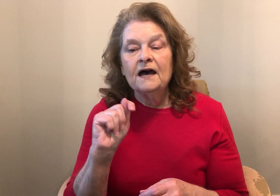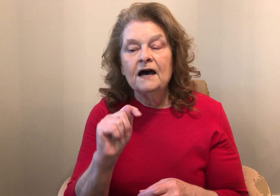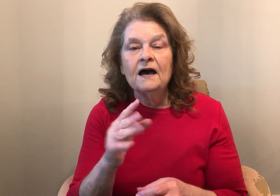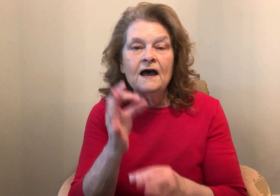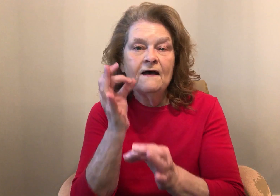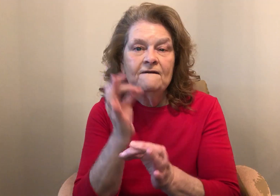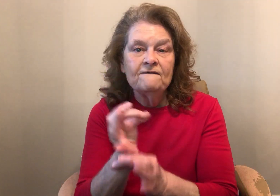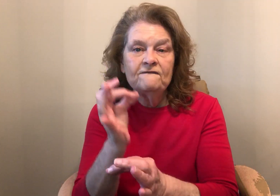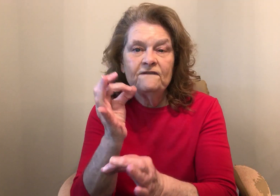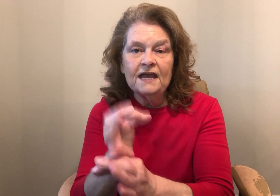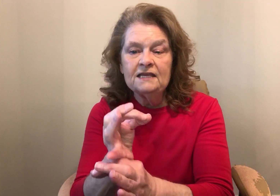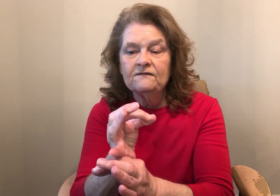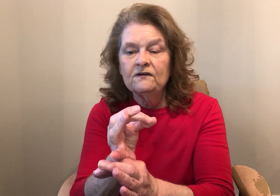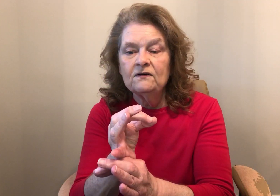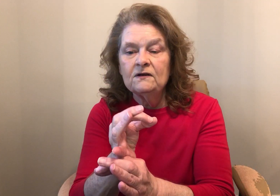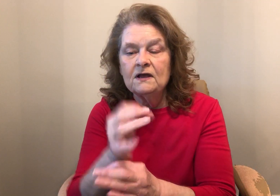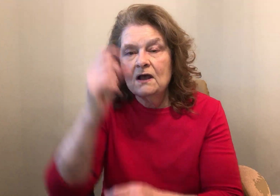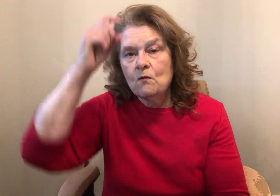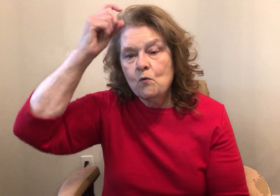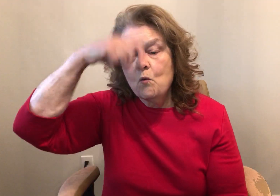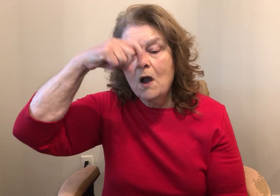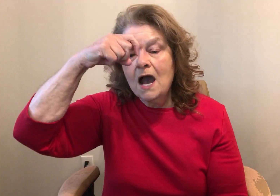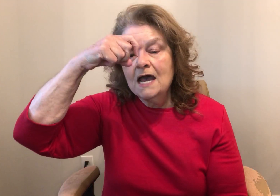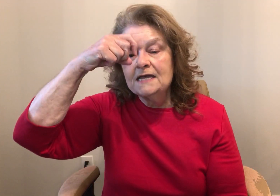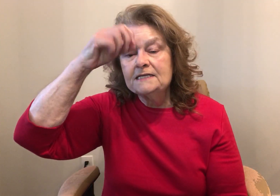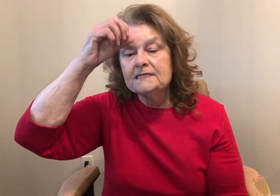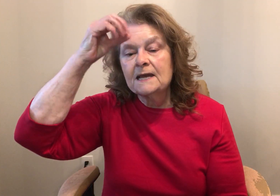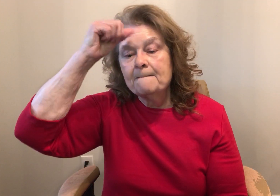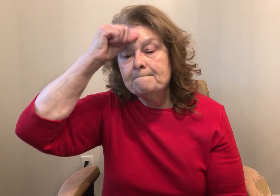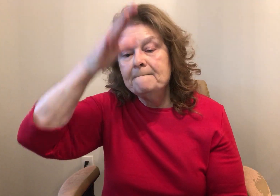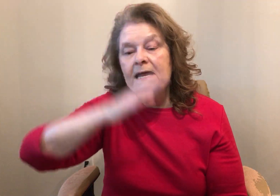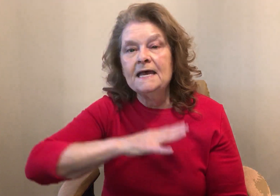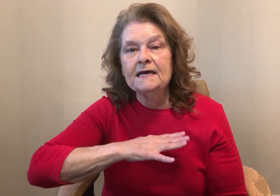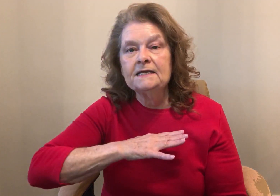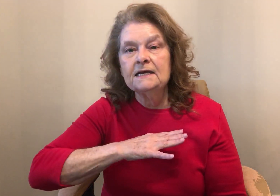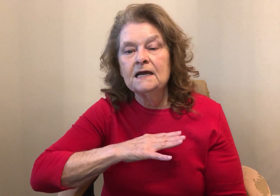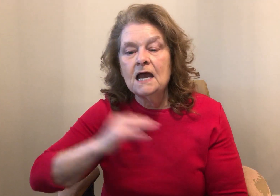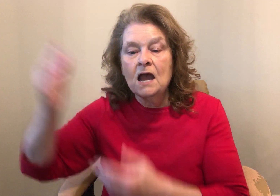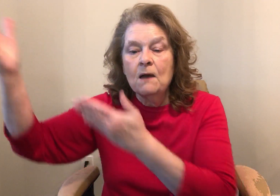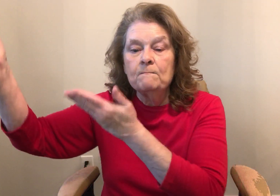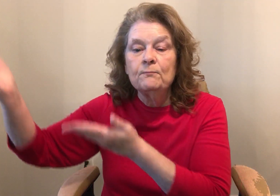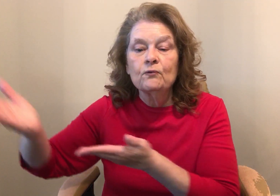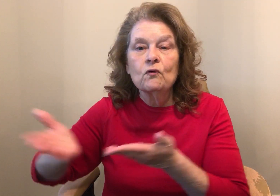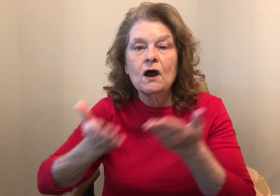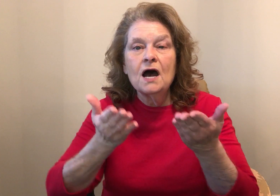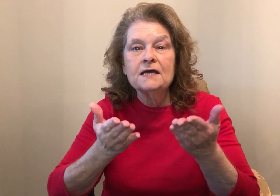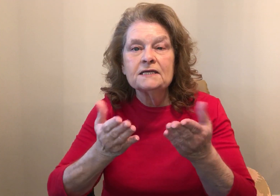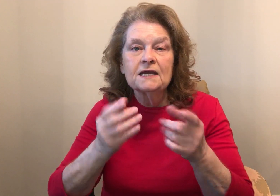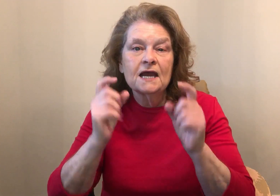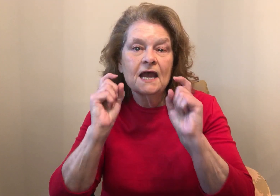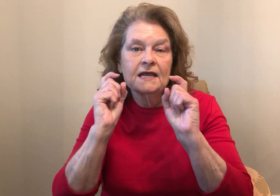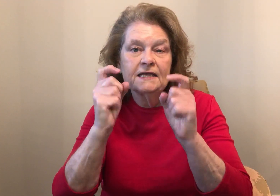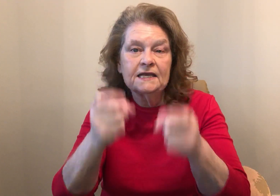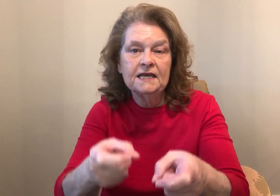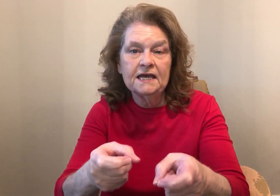The faithful, wise men brought